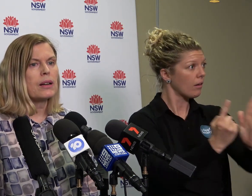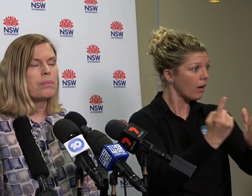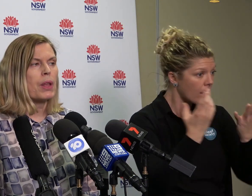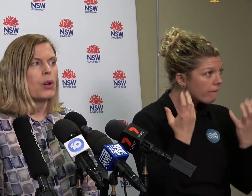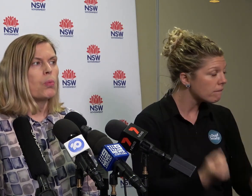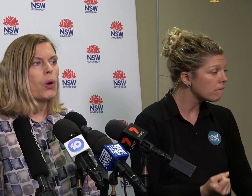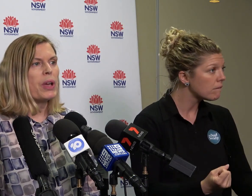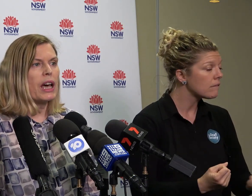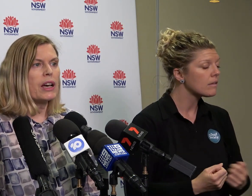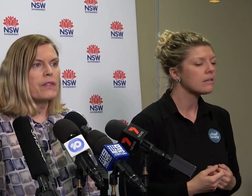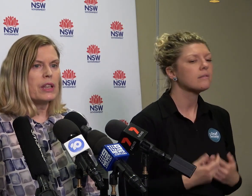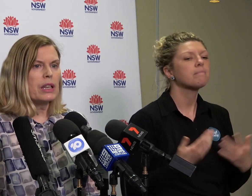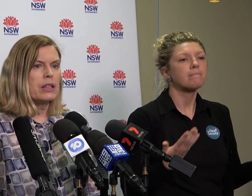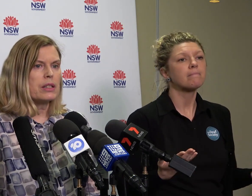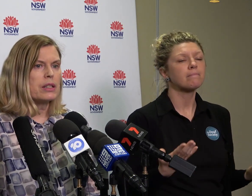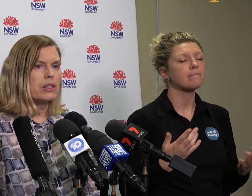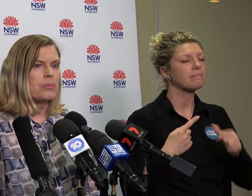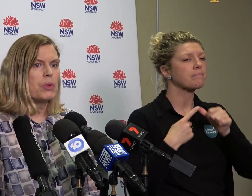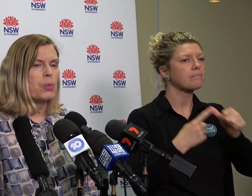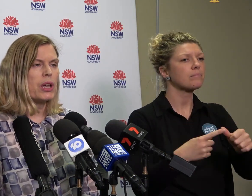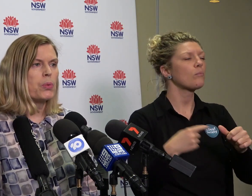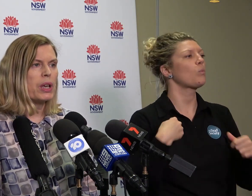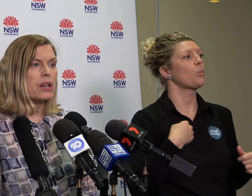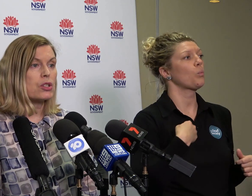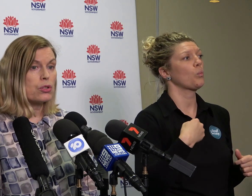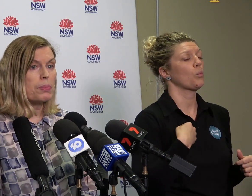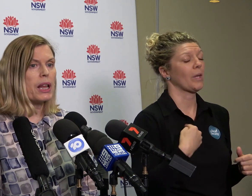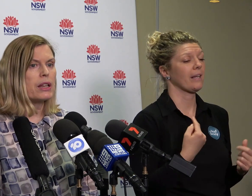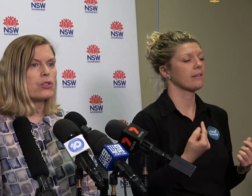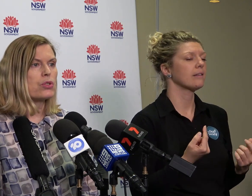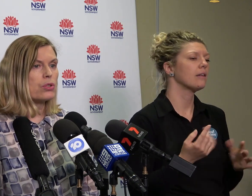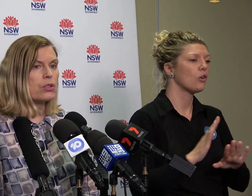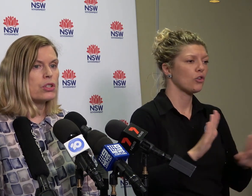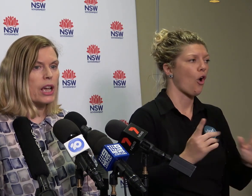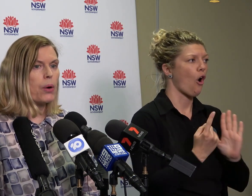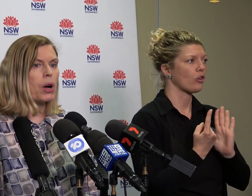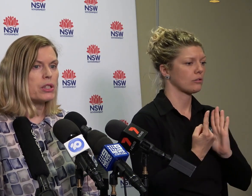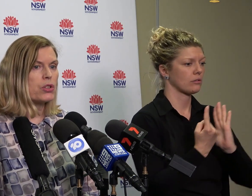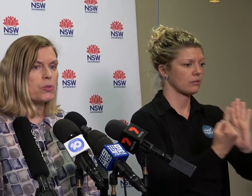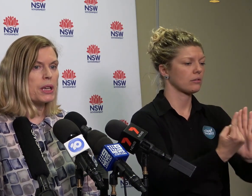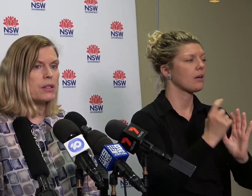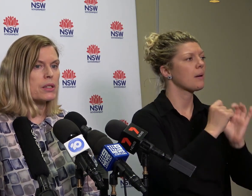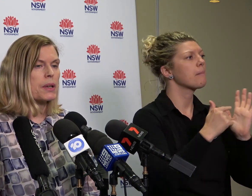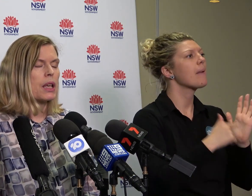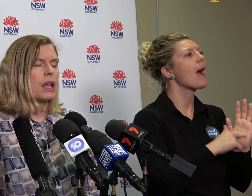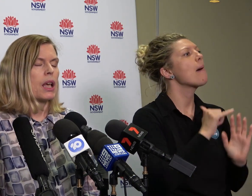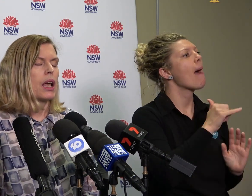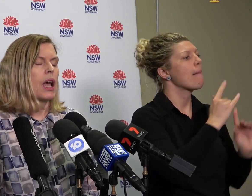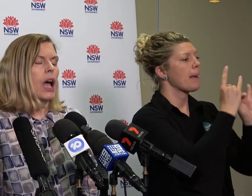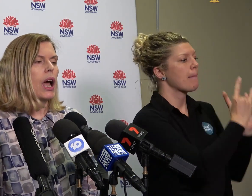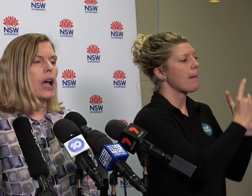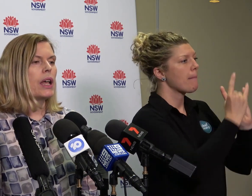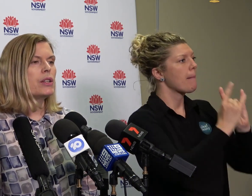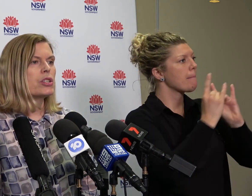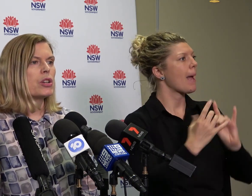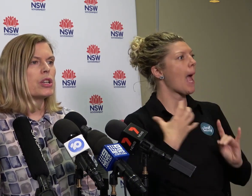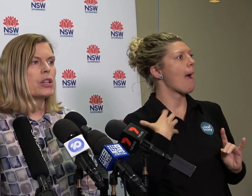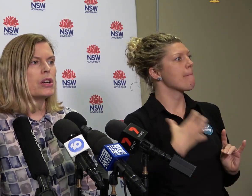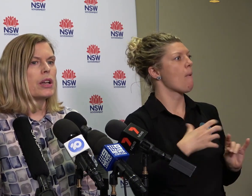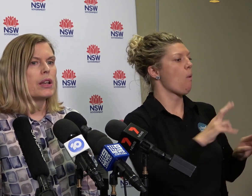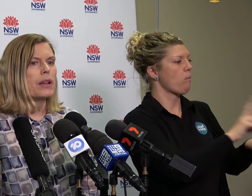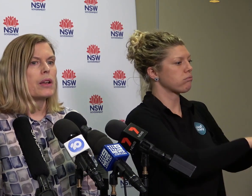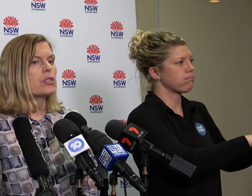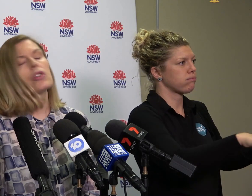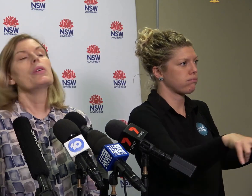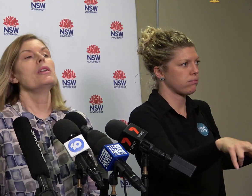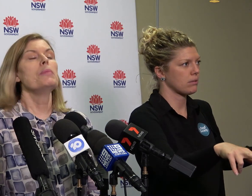beds. What we have is a system where we are planning to surge our ICU beds. And what